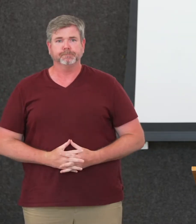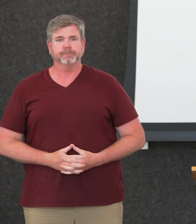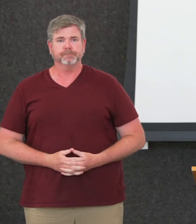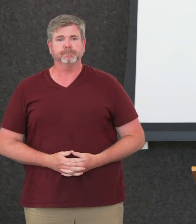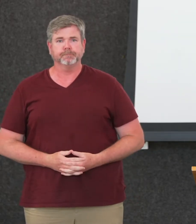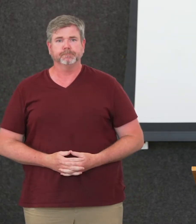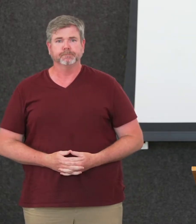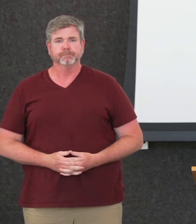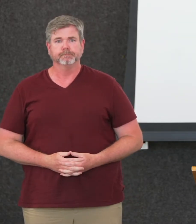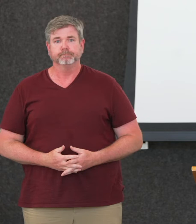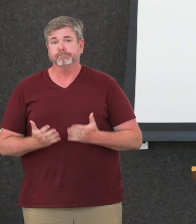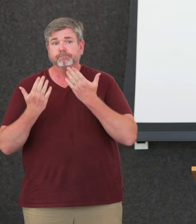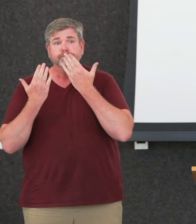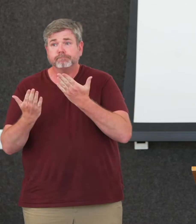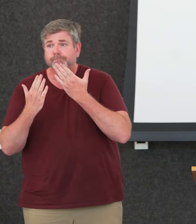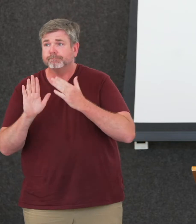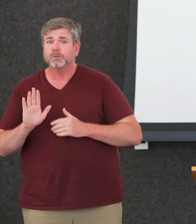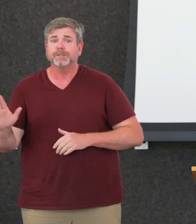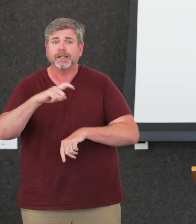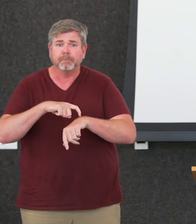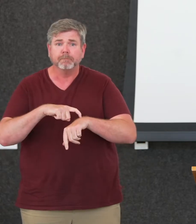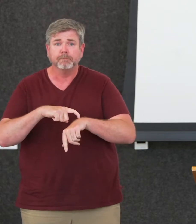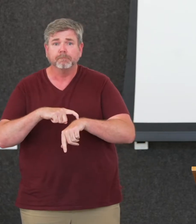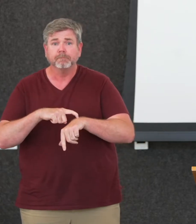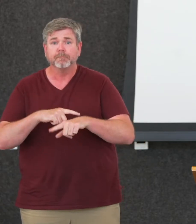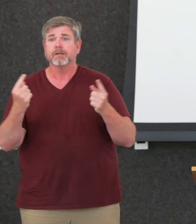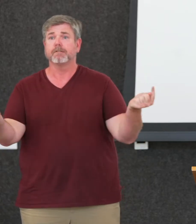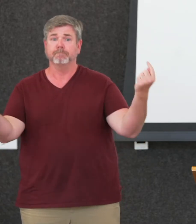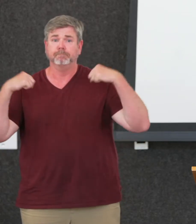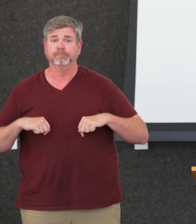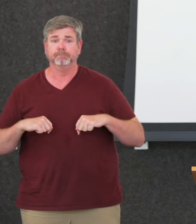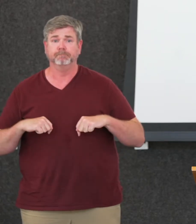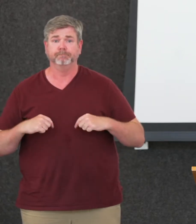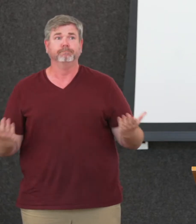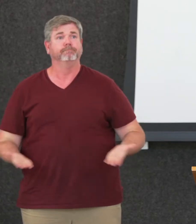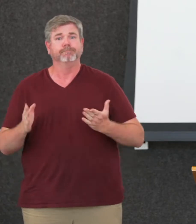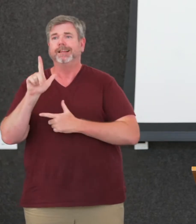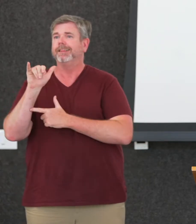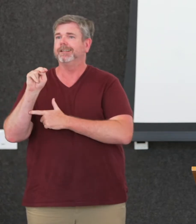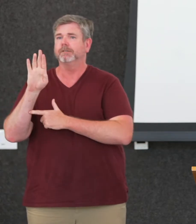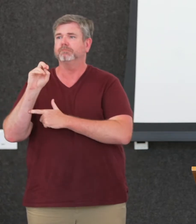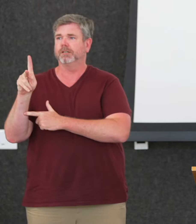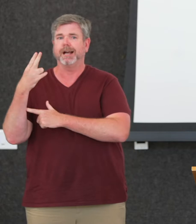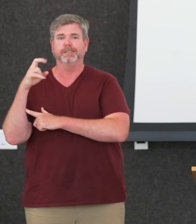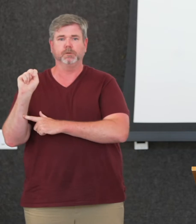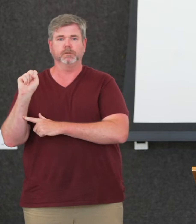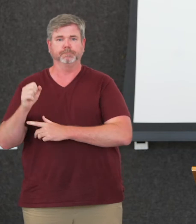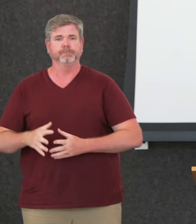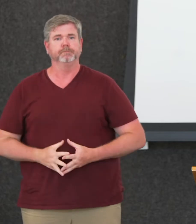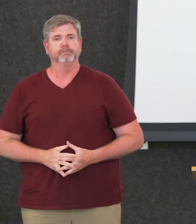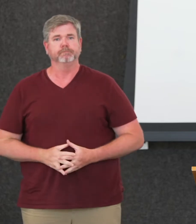Thank you for taking time to come to the Lynbrook High School cafeteria. And I want to especially thank the principal here,